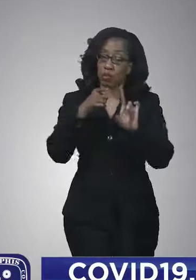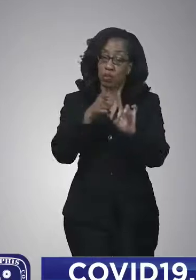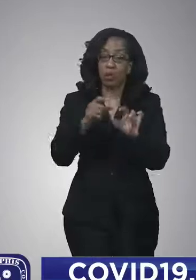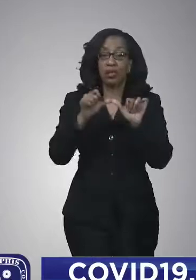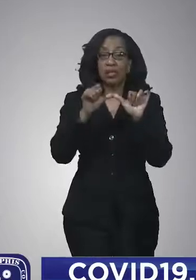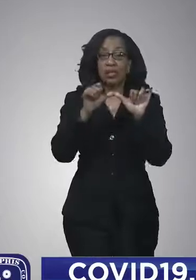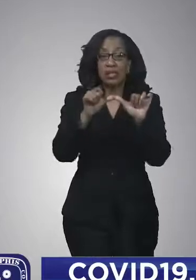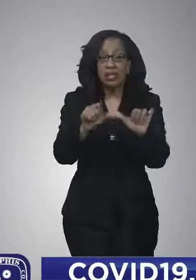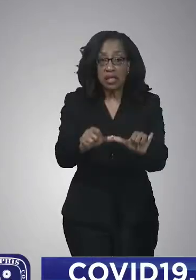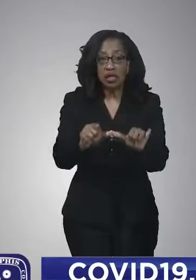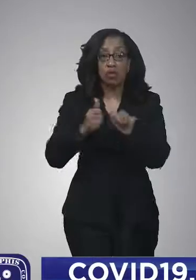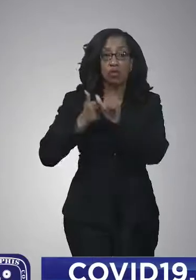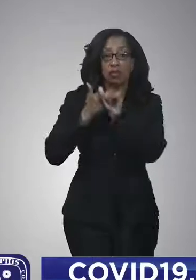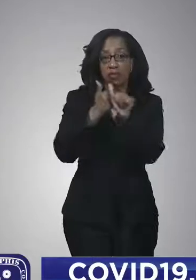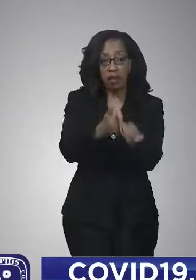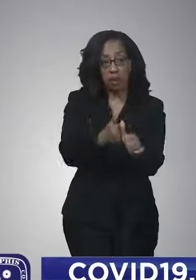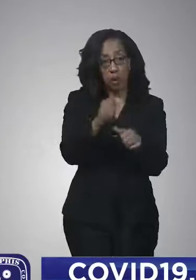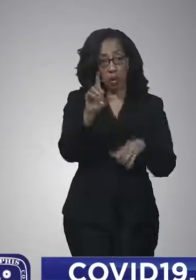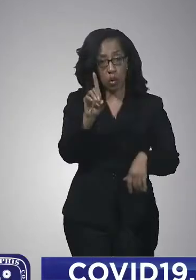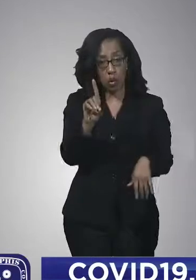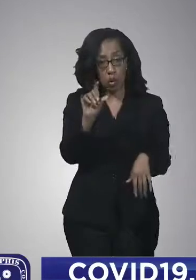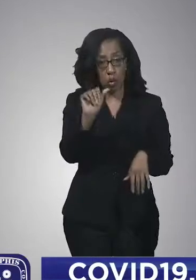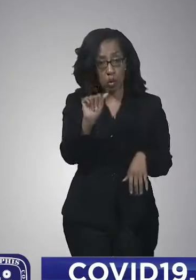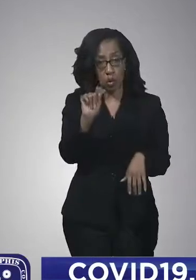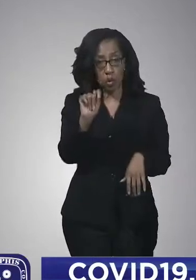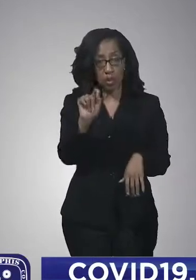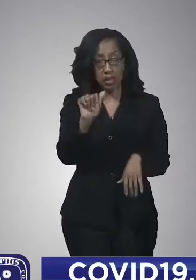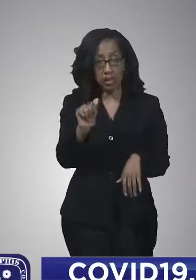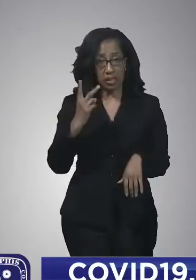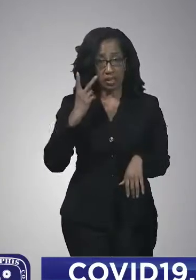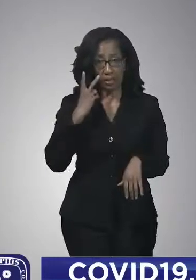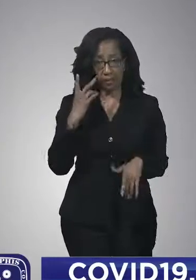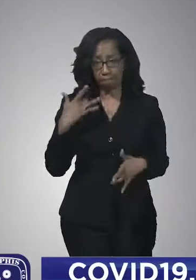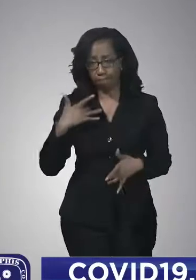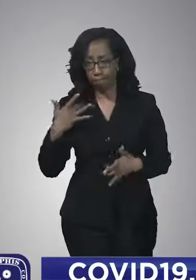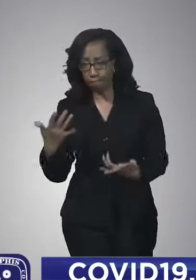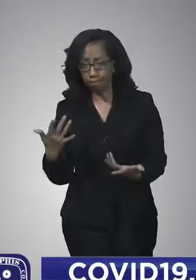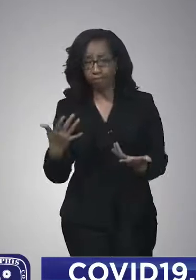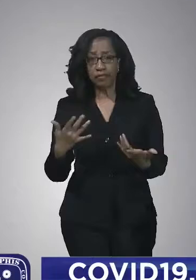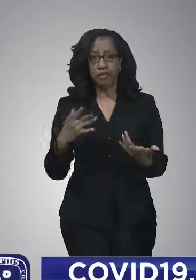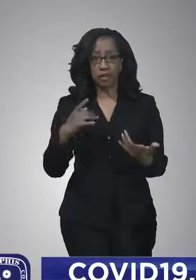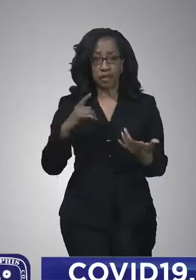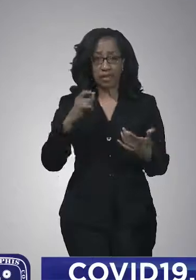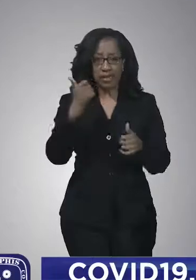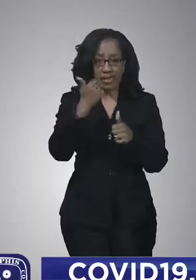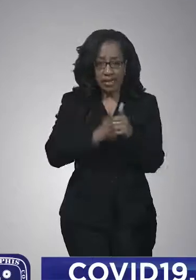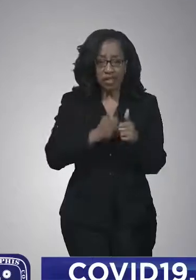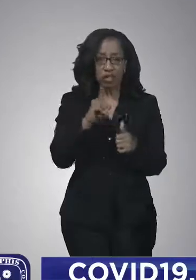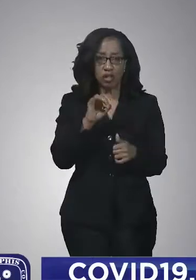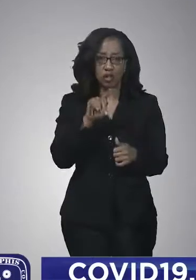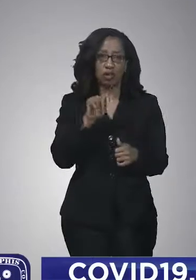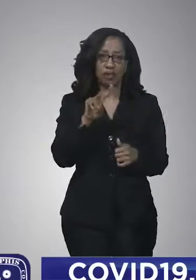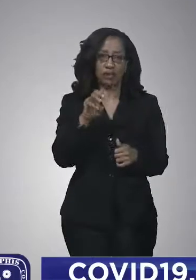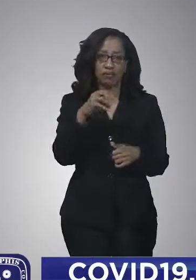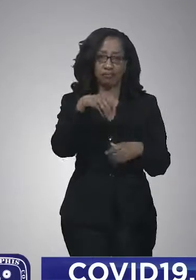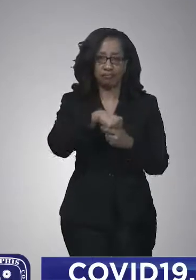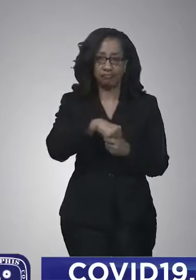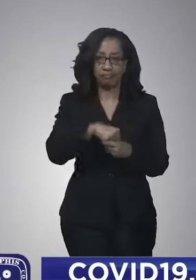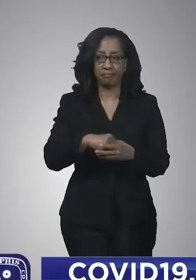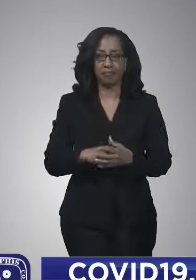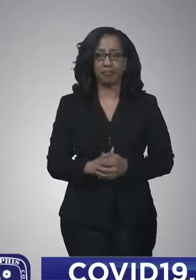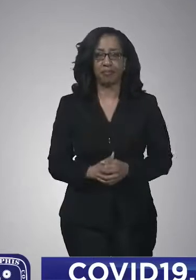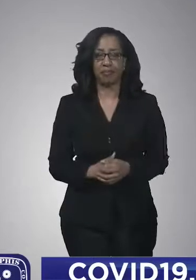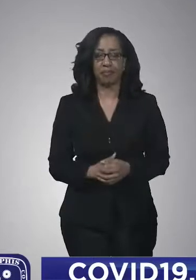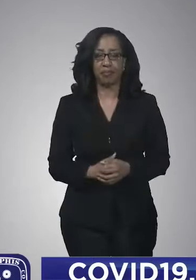a data-driven approach to decide what needs to be in each and every directive that has gone out.